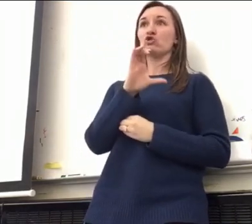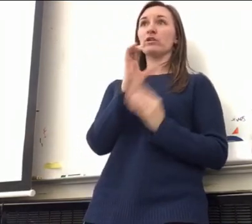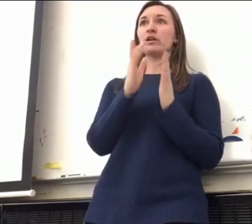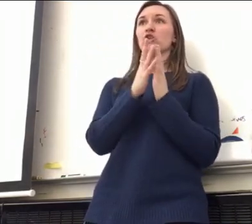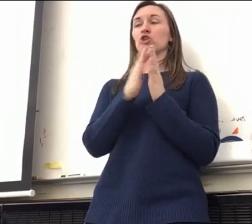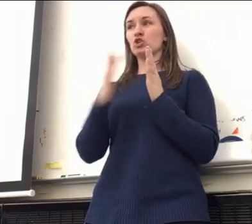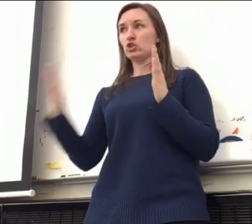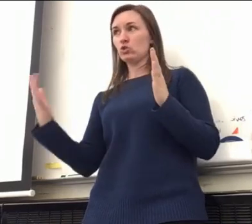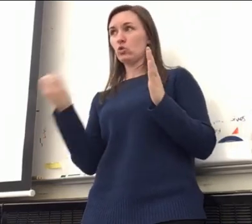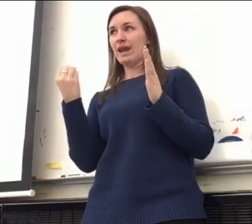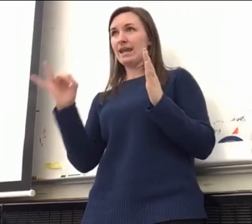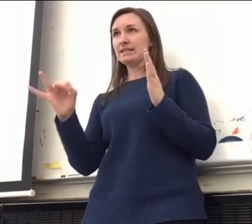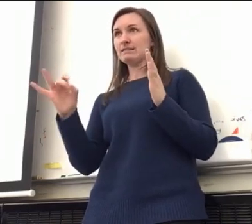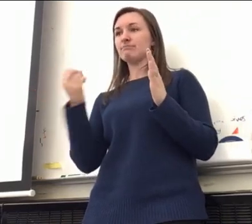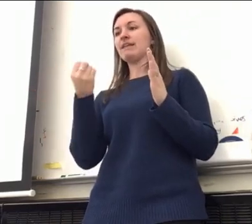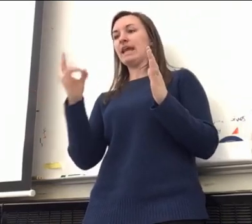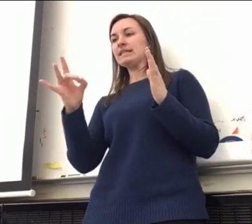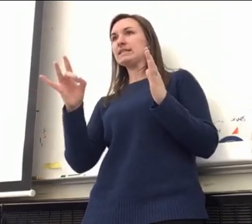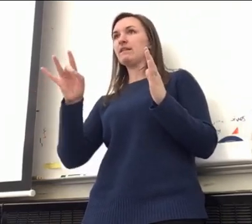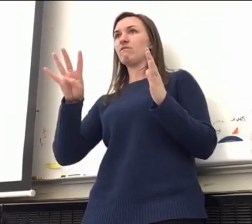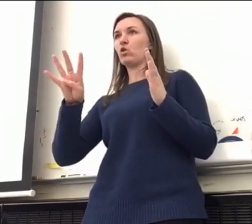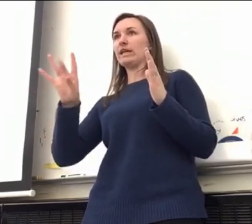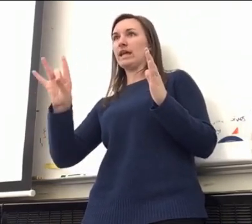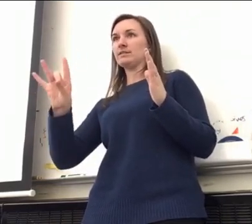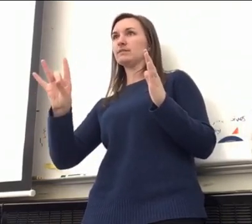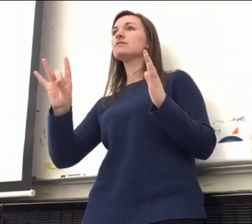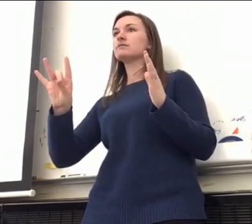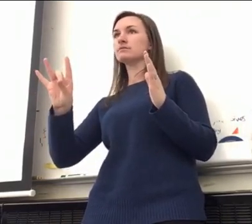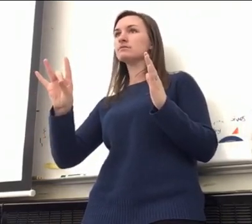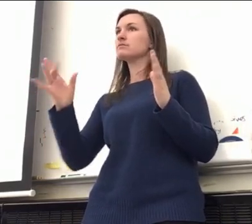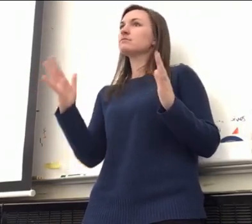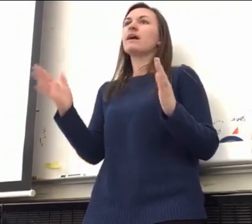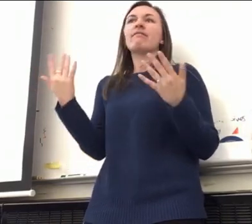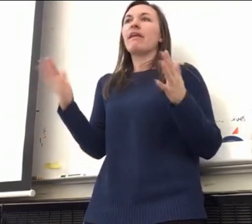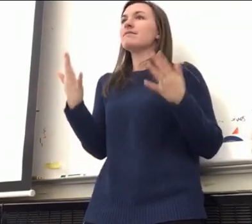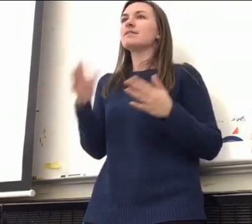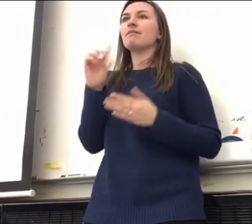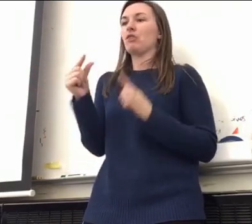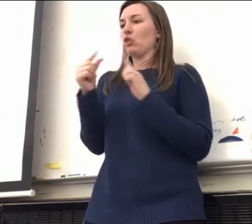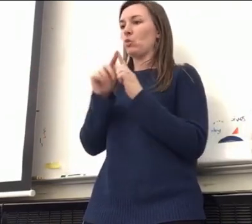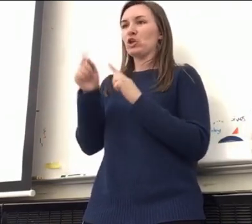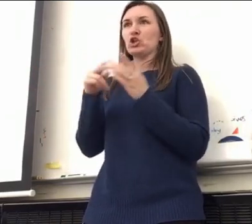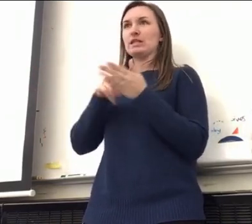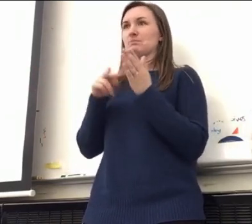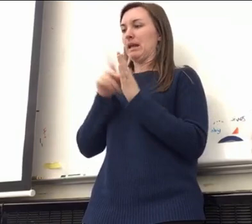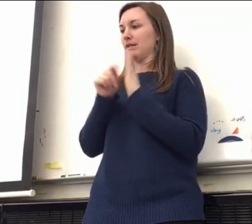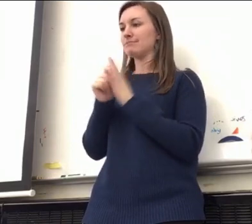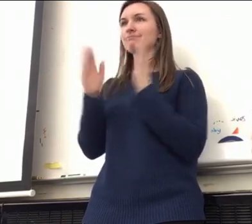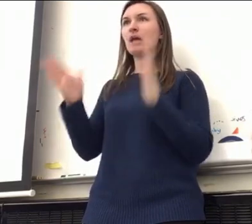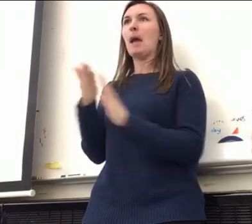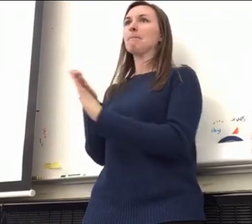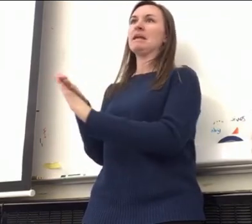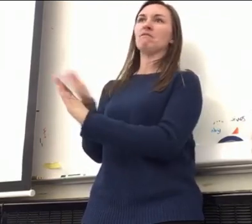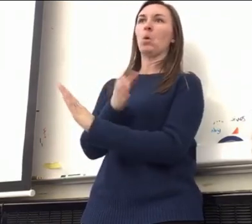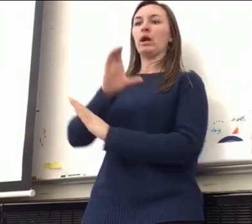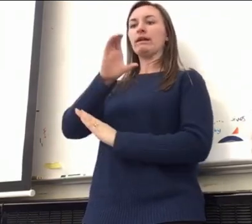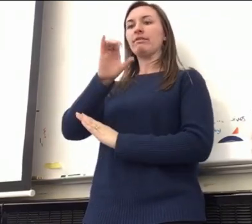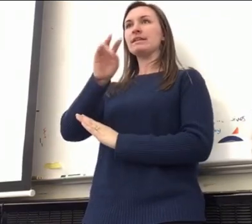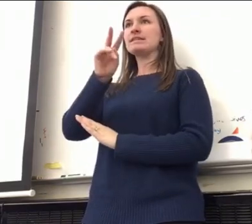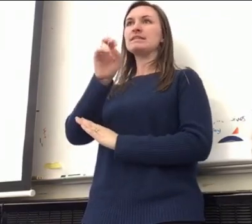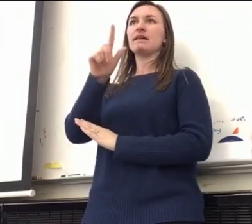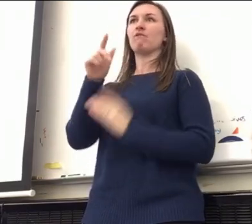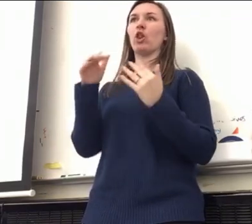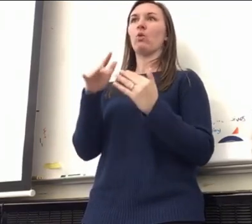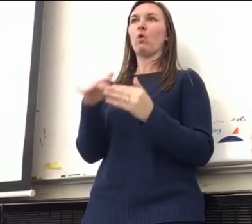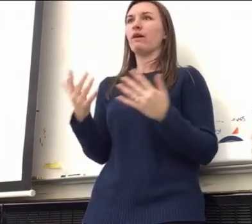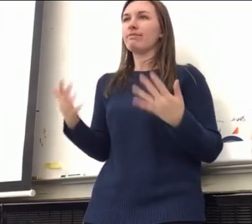to 1848. That's all that word means. It means before the Civil War. That's all that word means. So